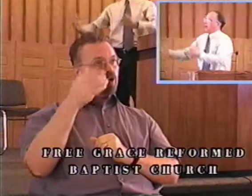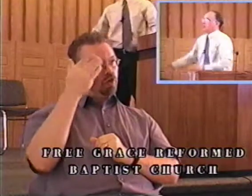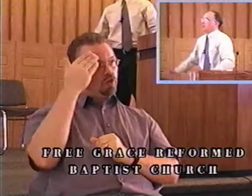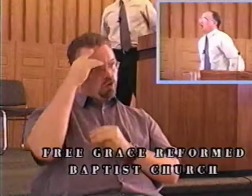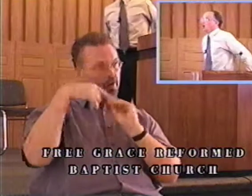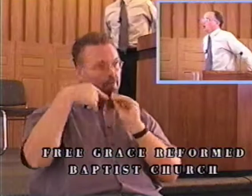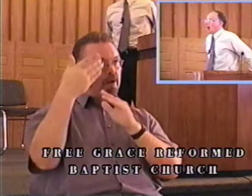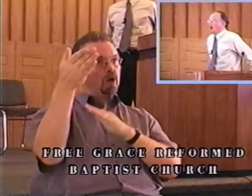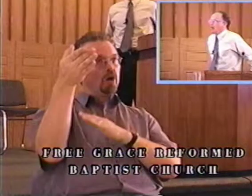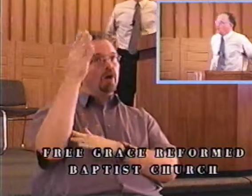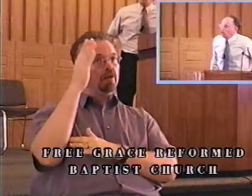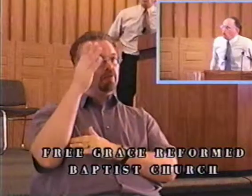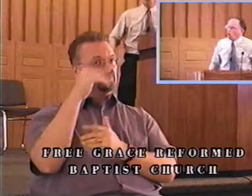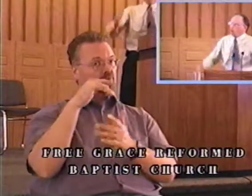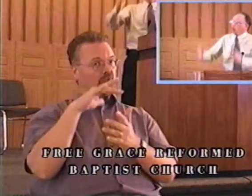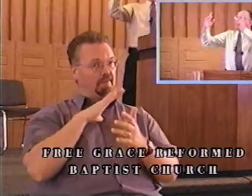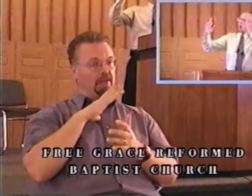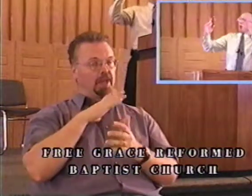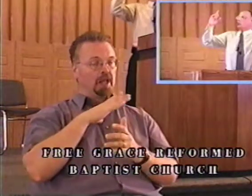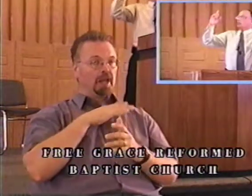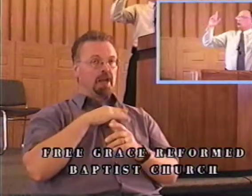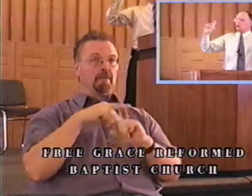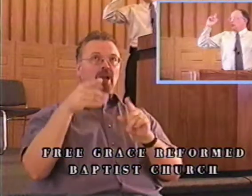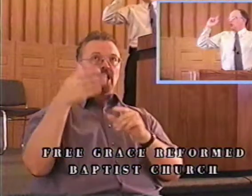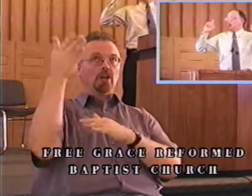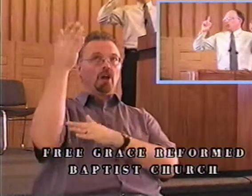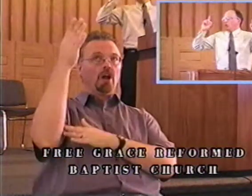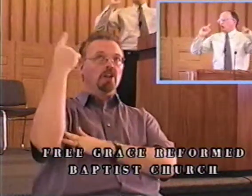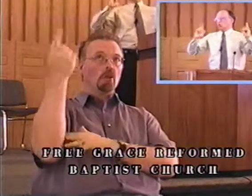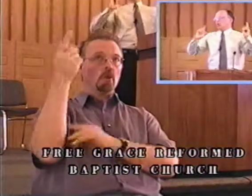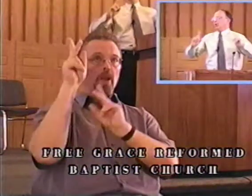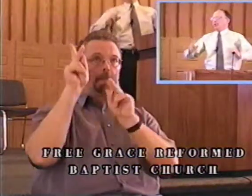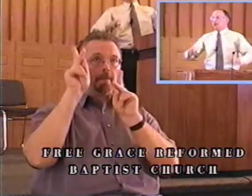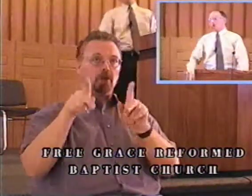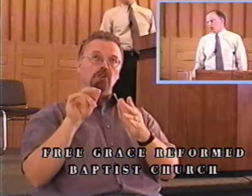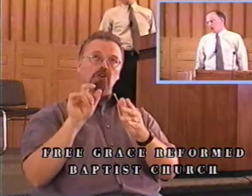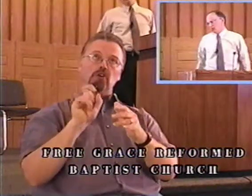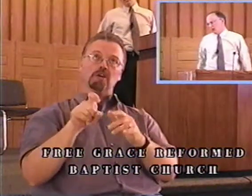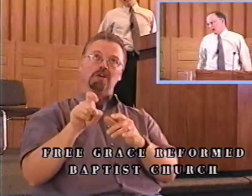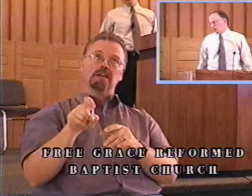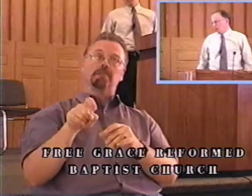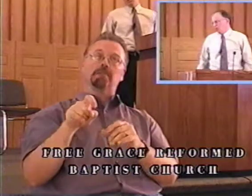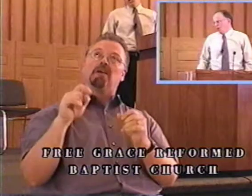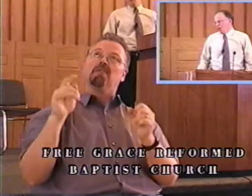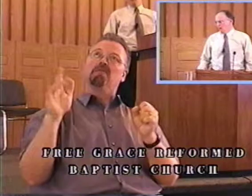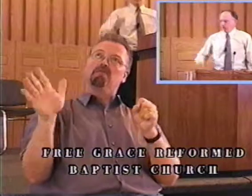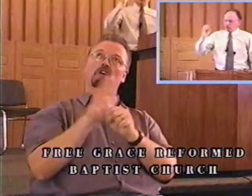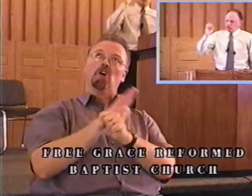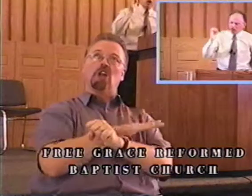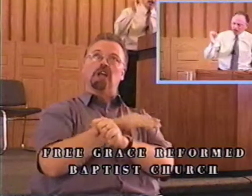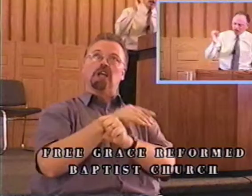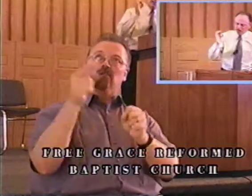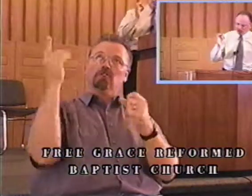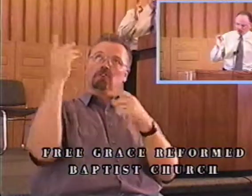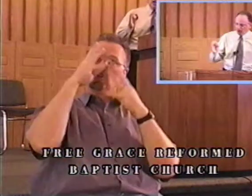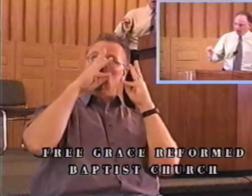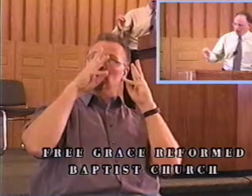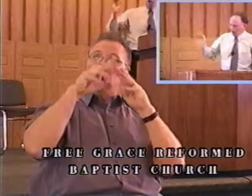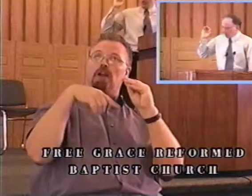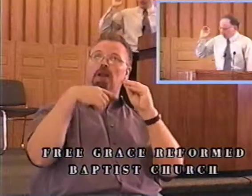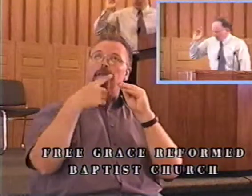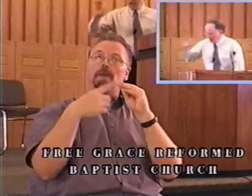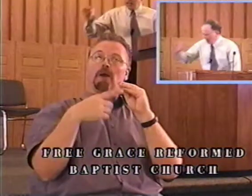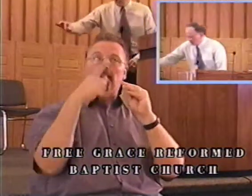about God is the only person you need to be ultimately concerned about. Because God has